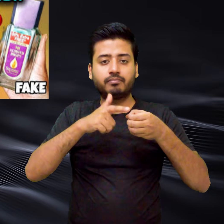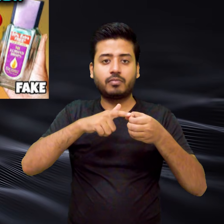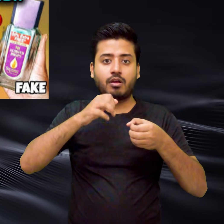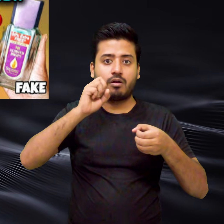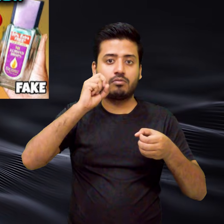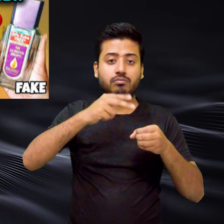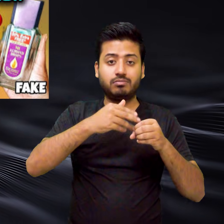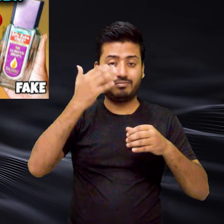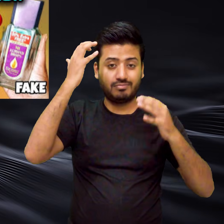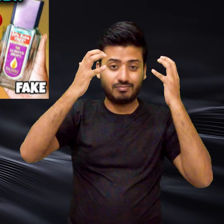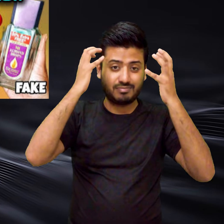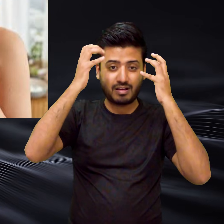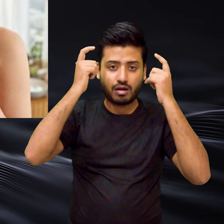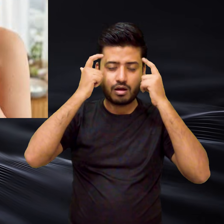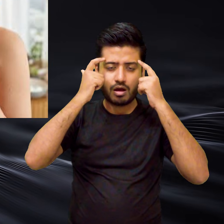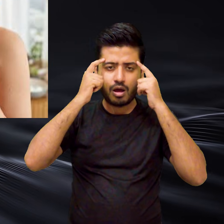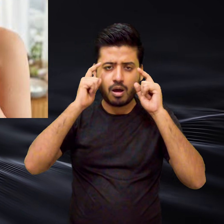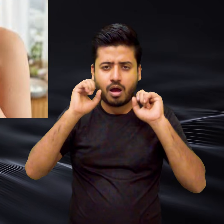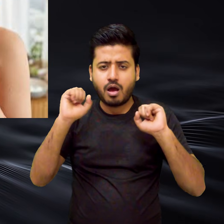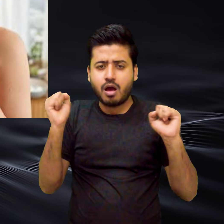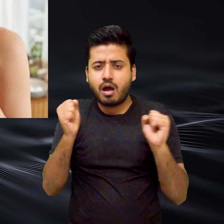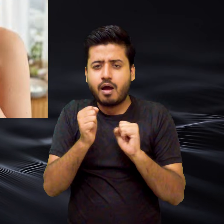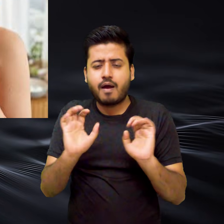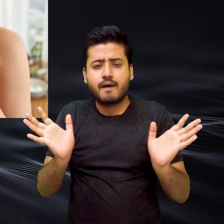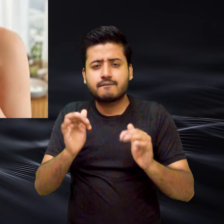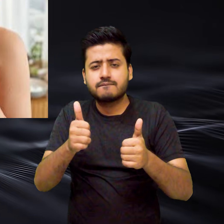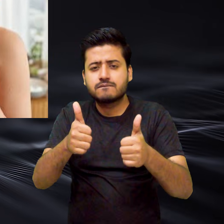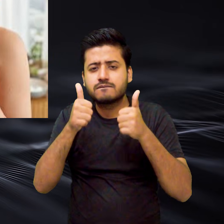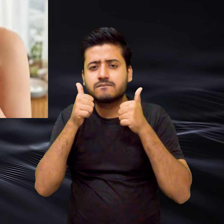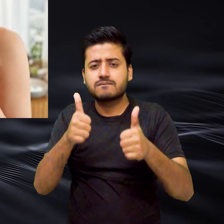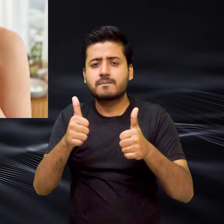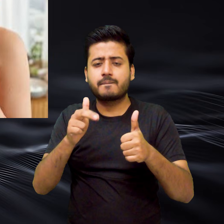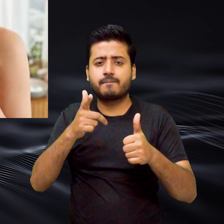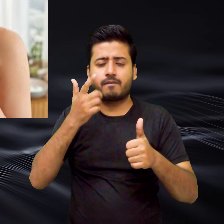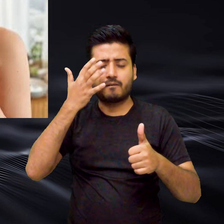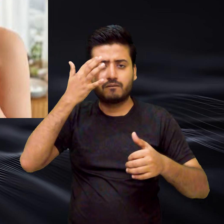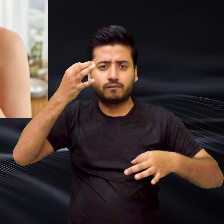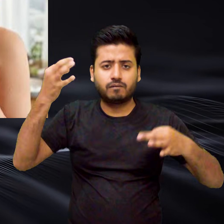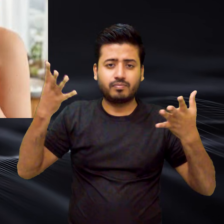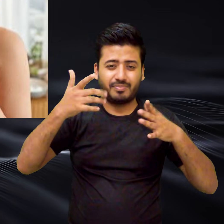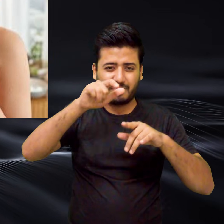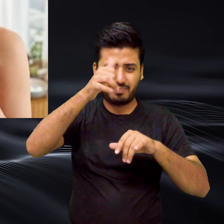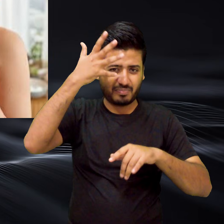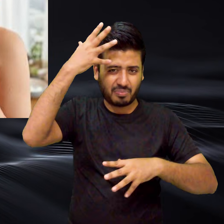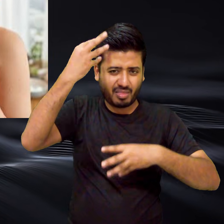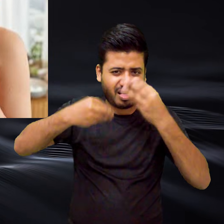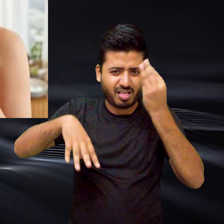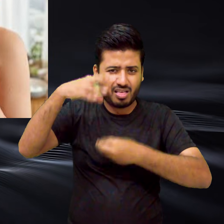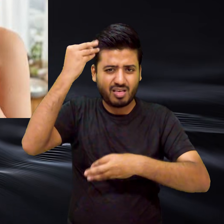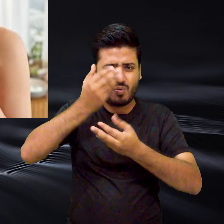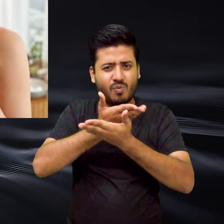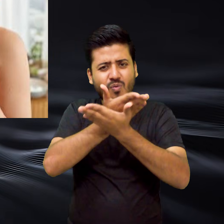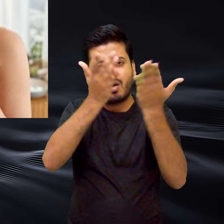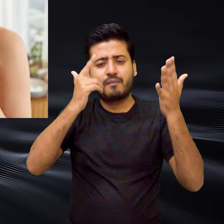oil strengthens strands and improves hair elasticity. This helps to reduce breakage and mend damaged areas from the inside